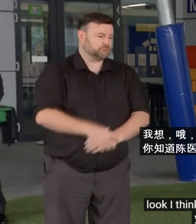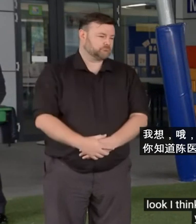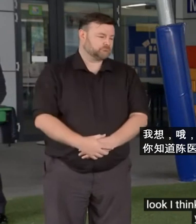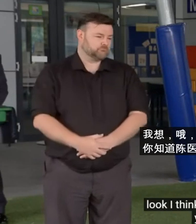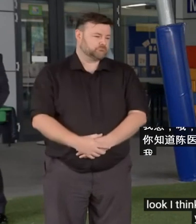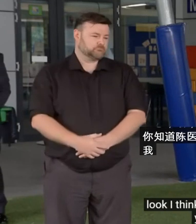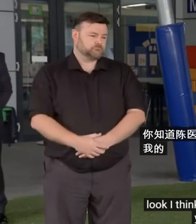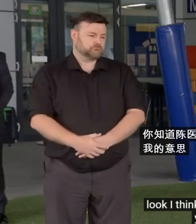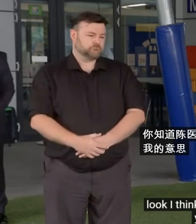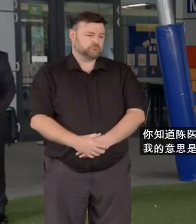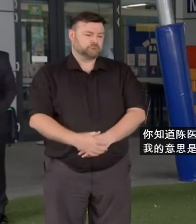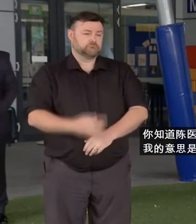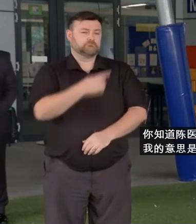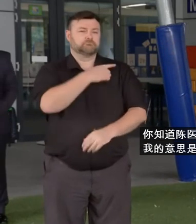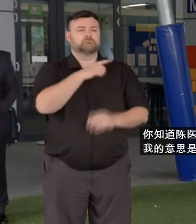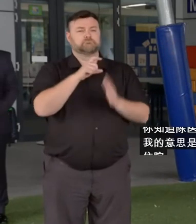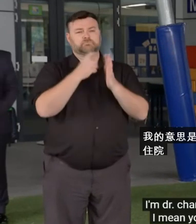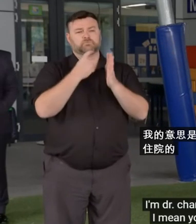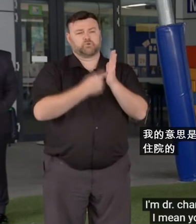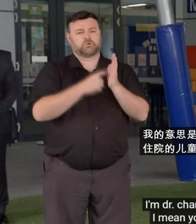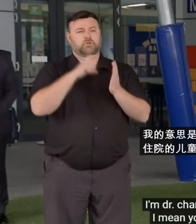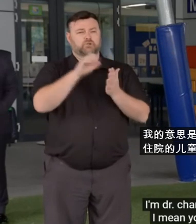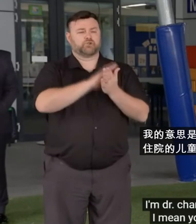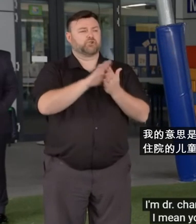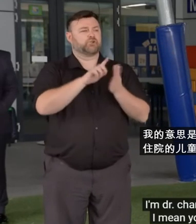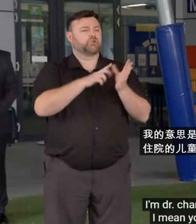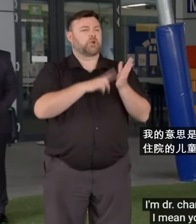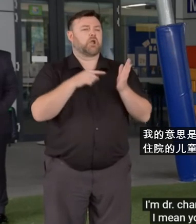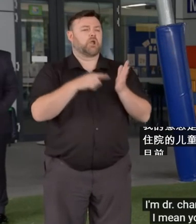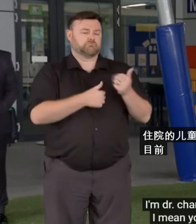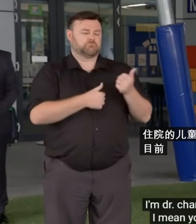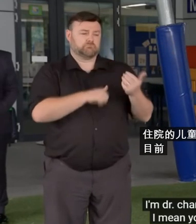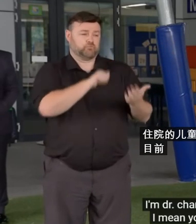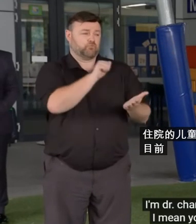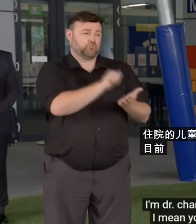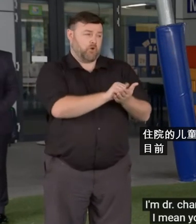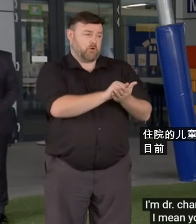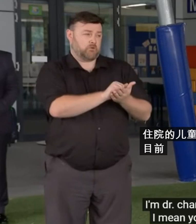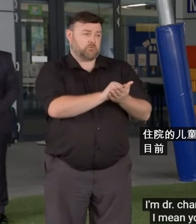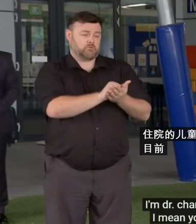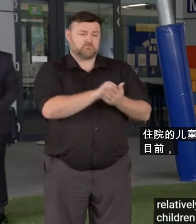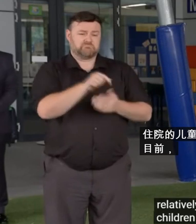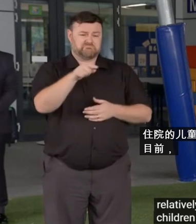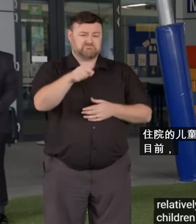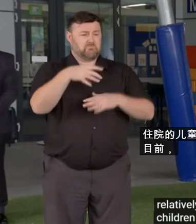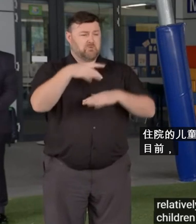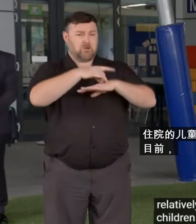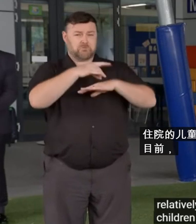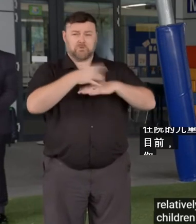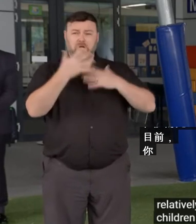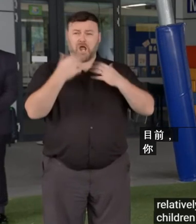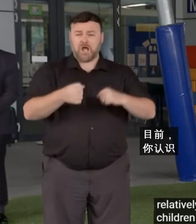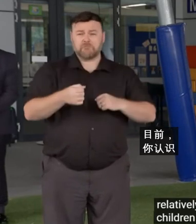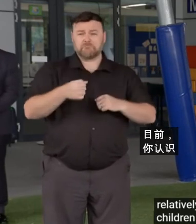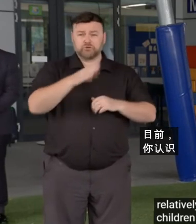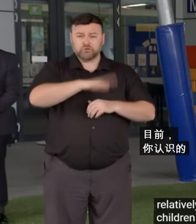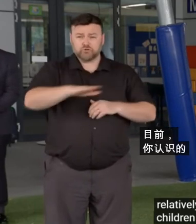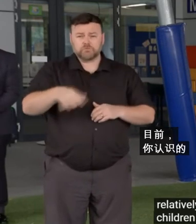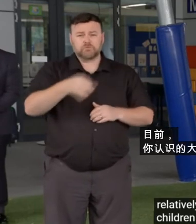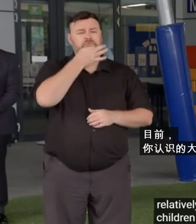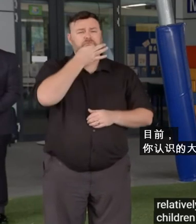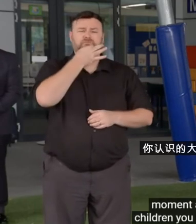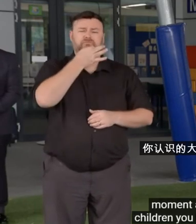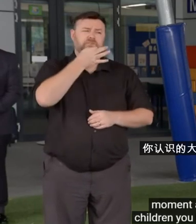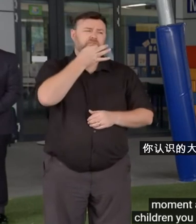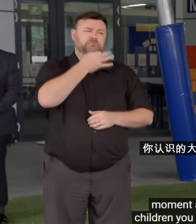Dr. Chant's absolutely right. I mean, we've got relatively low numbers of children in hospital at the moment, and most of those children, are going